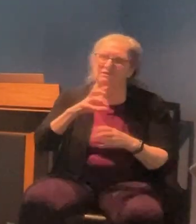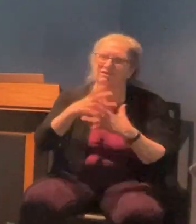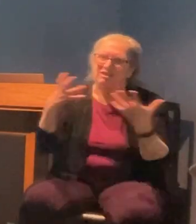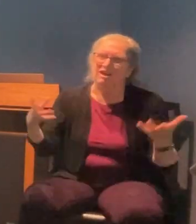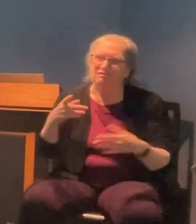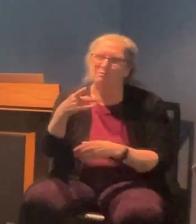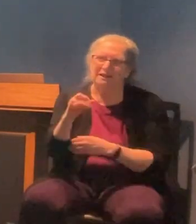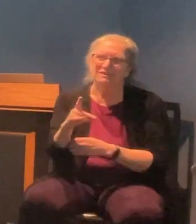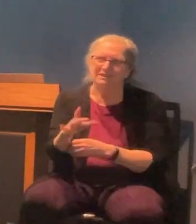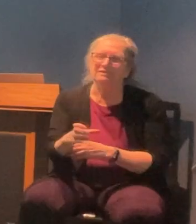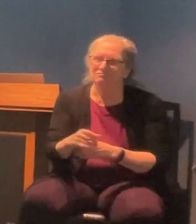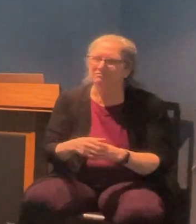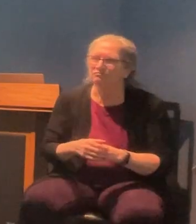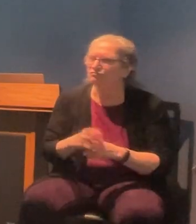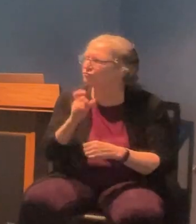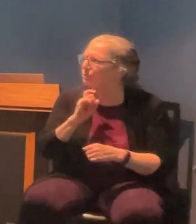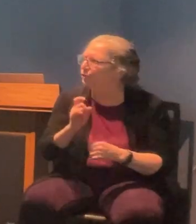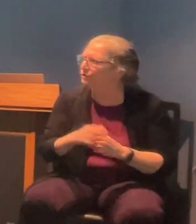Yeah.